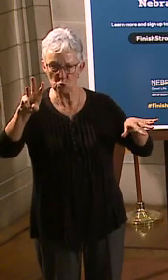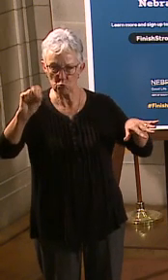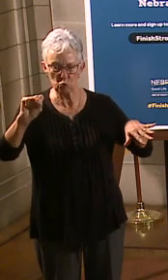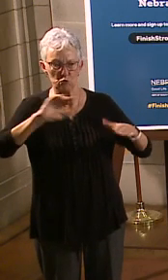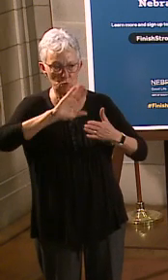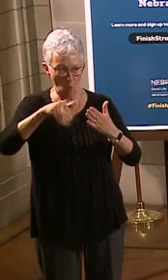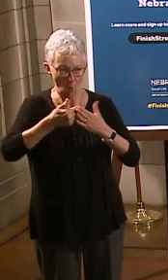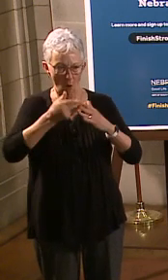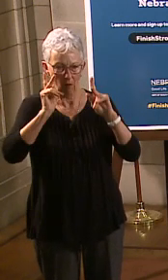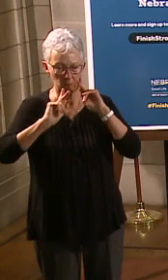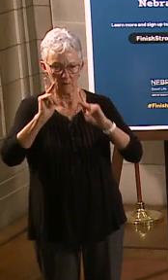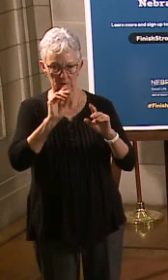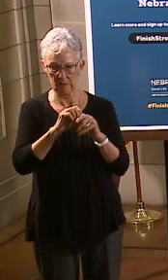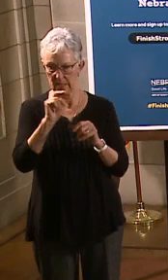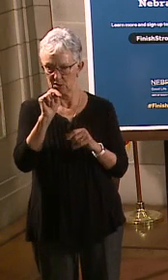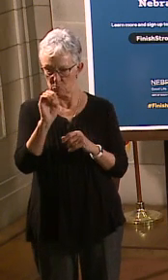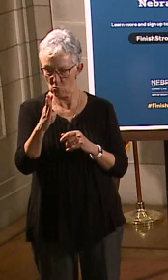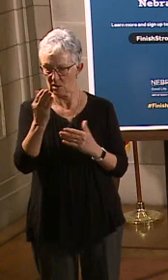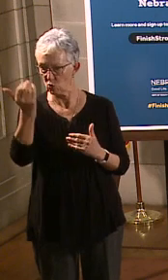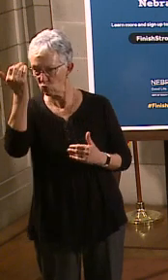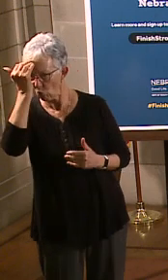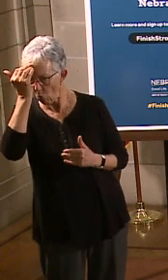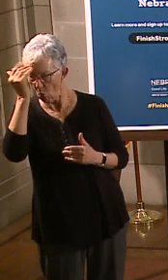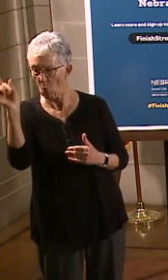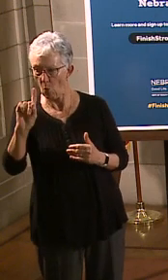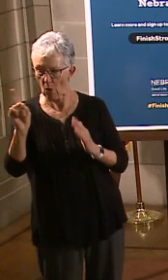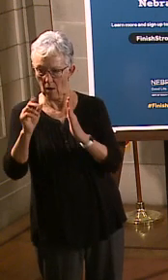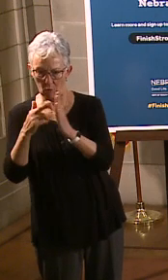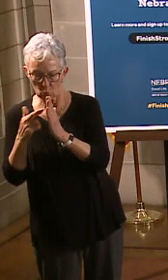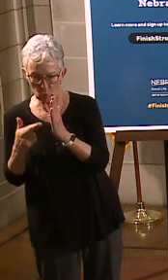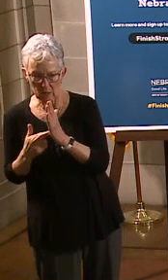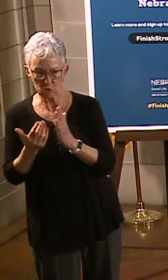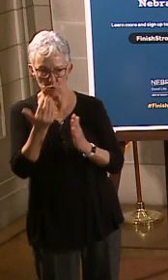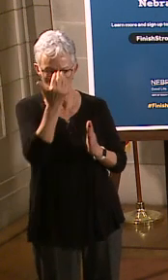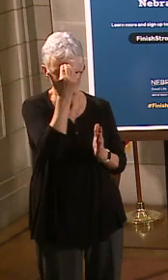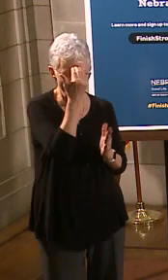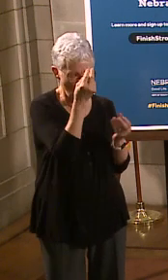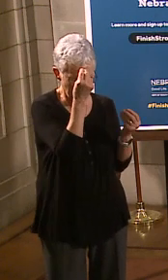and the education and are familiar with the website and know where to register. Again, it's